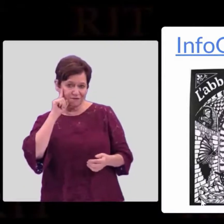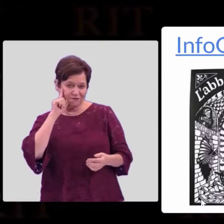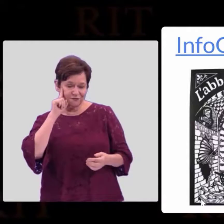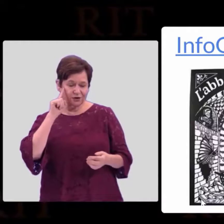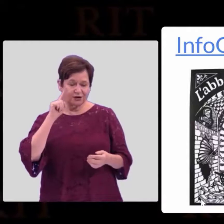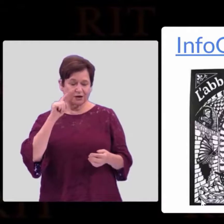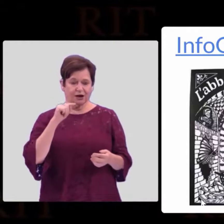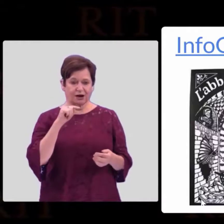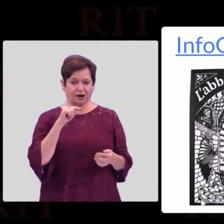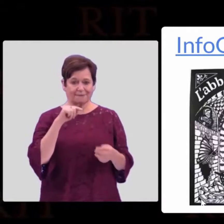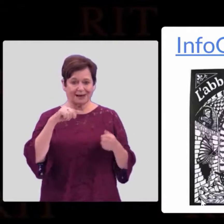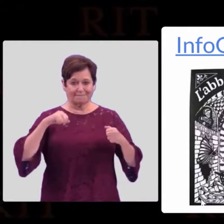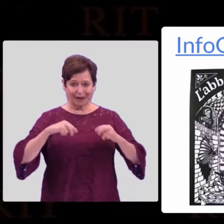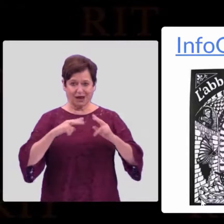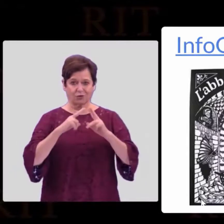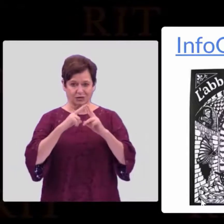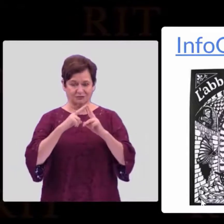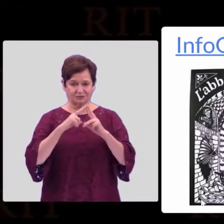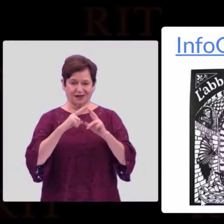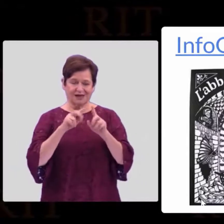deaf in Paris.